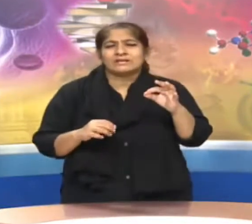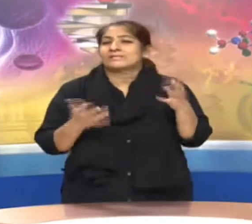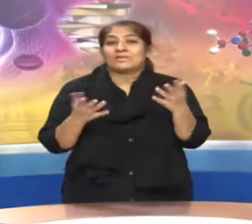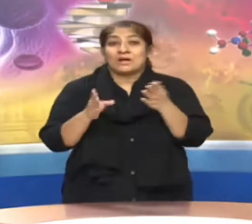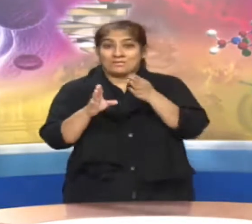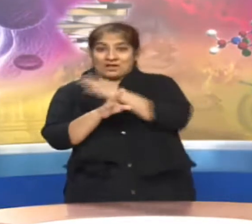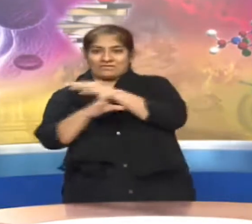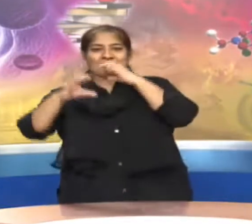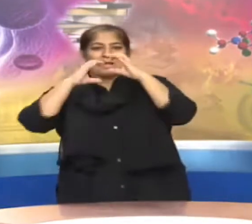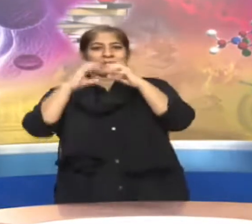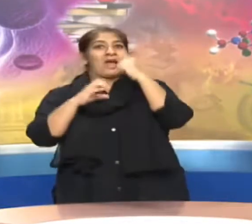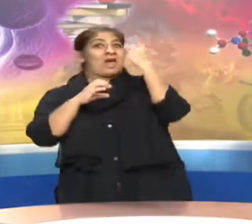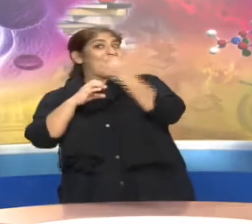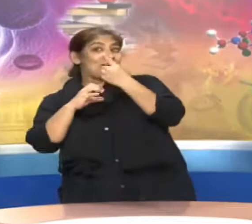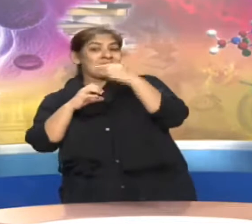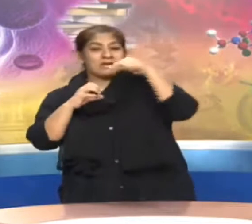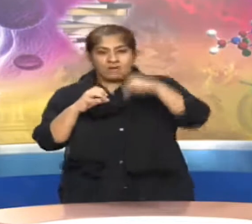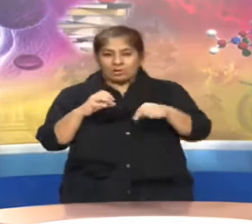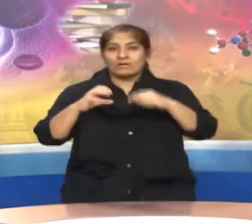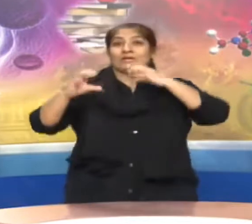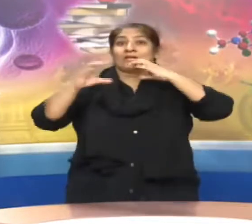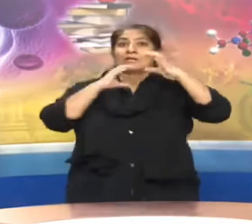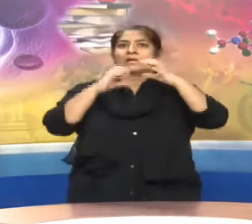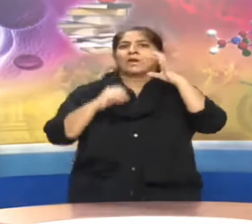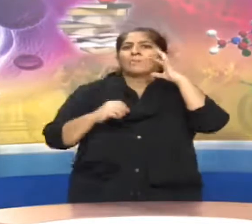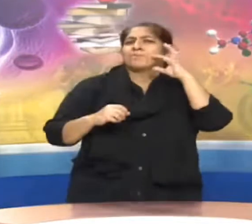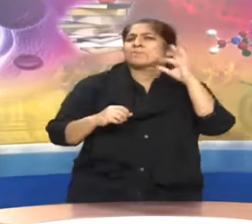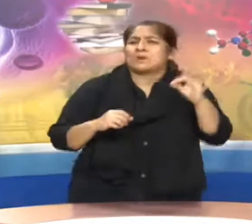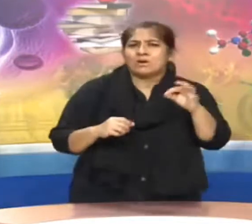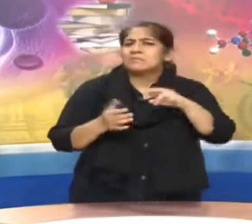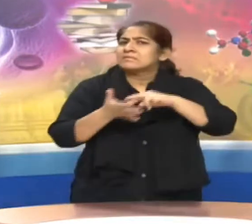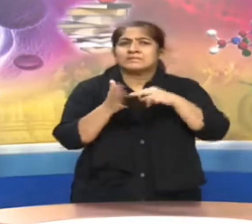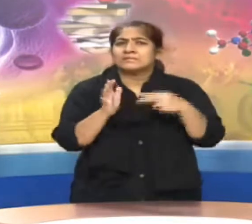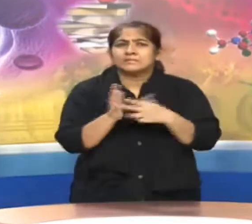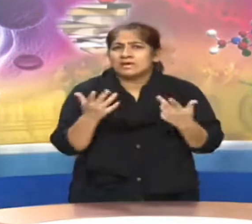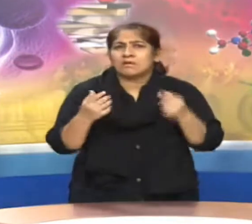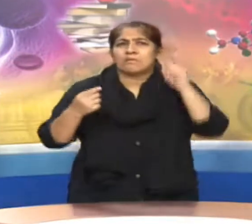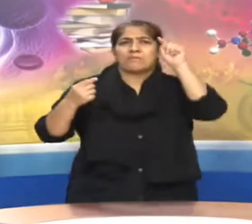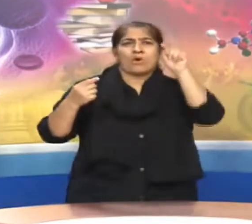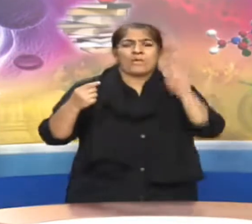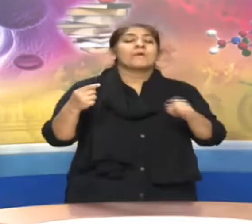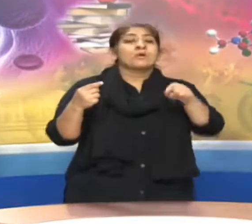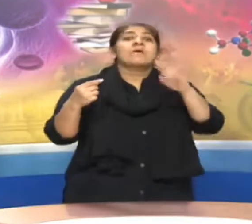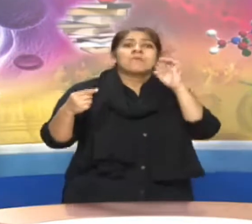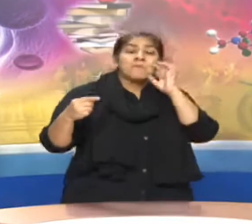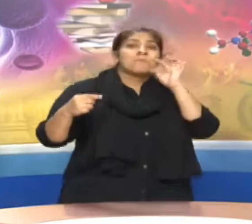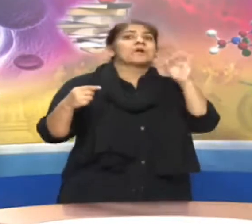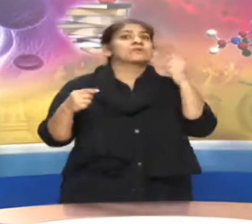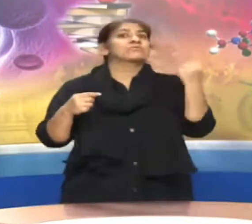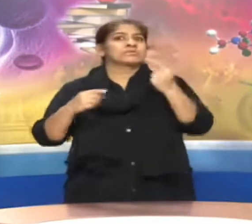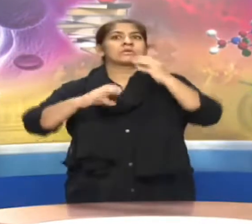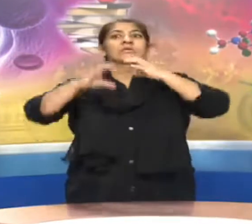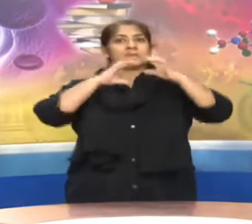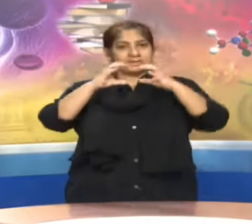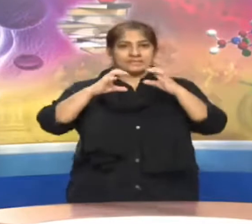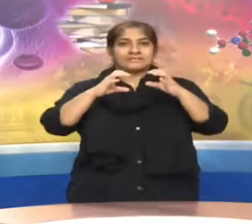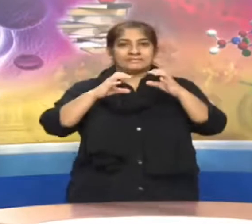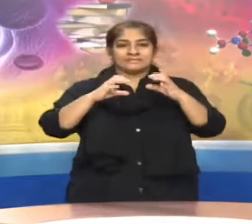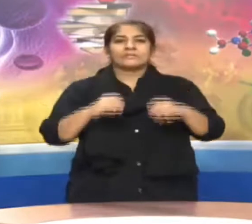Communication is really important. Just as earlier we discussed the meaning of communication, communication